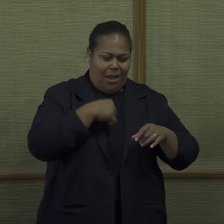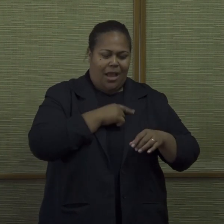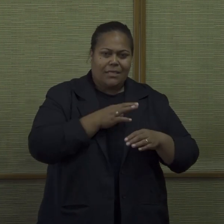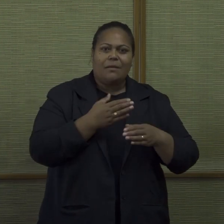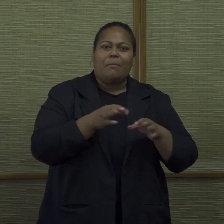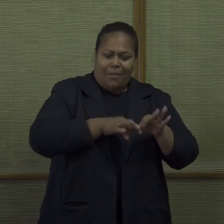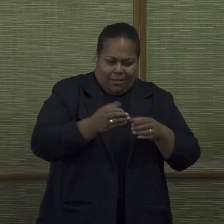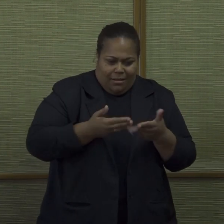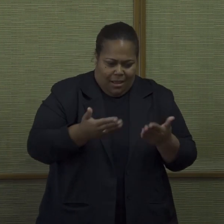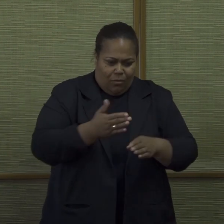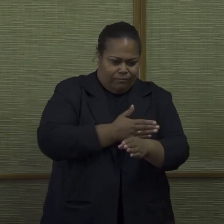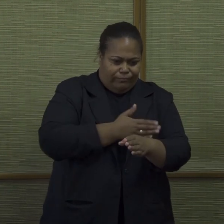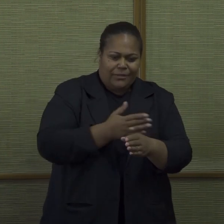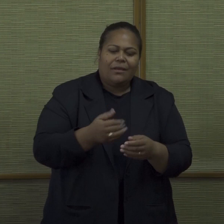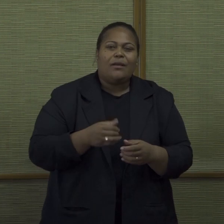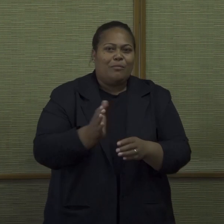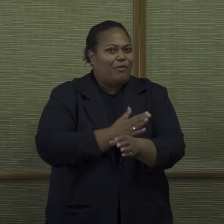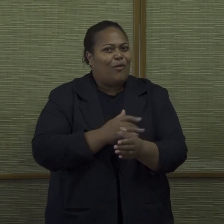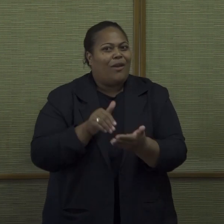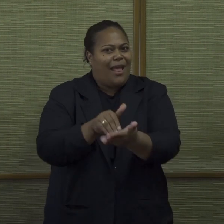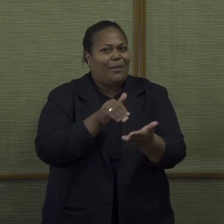regards to deployment. I